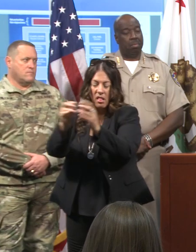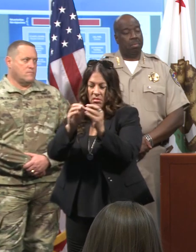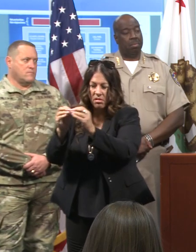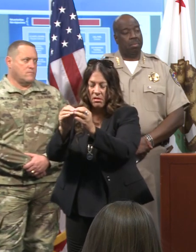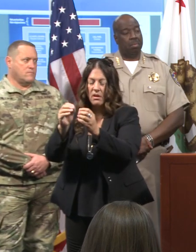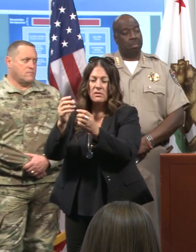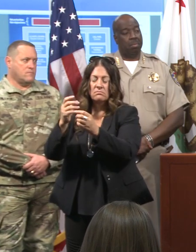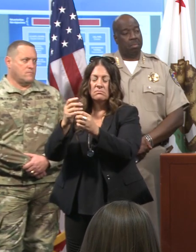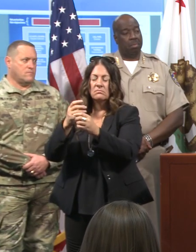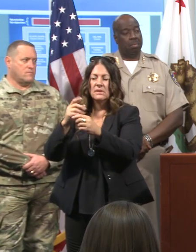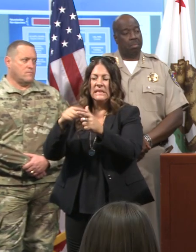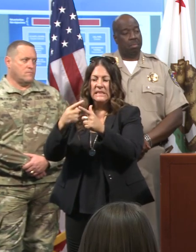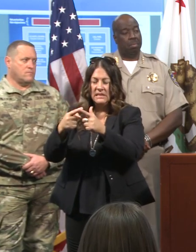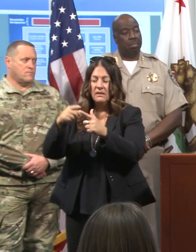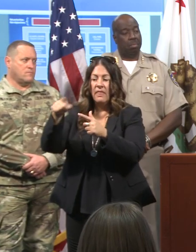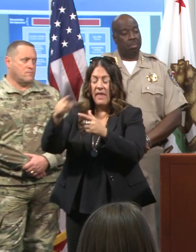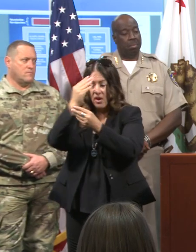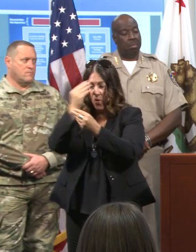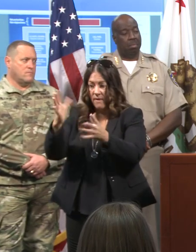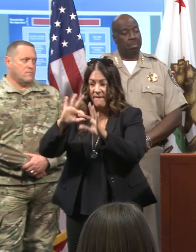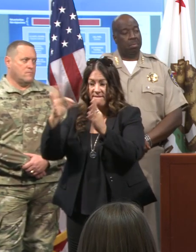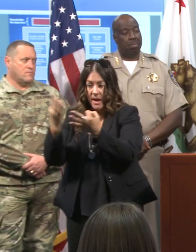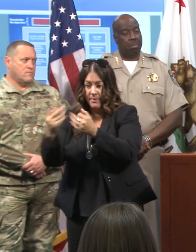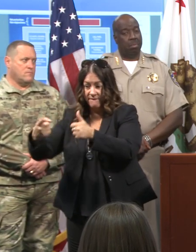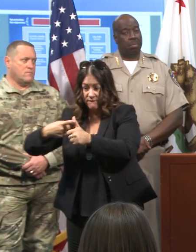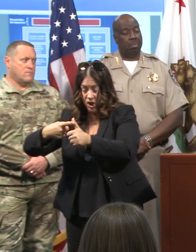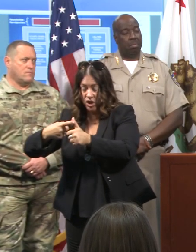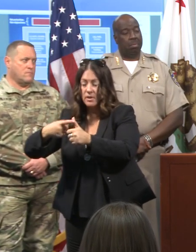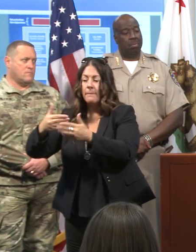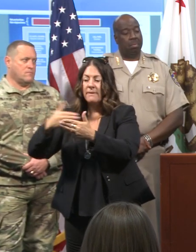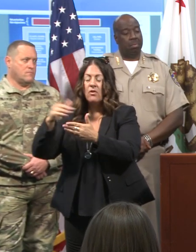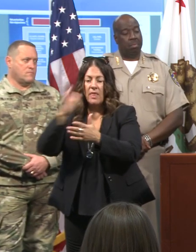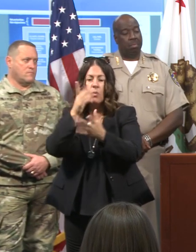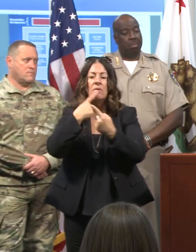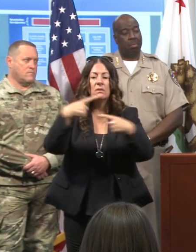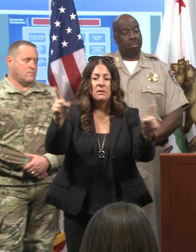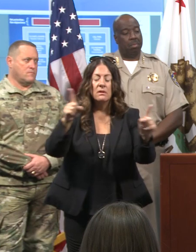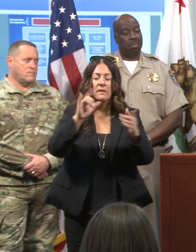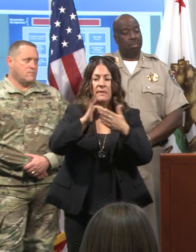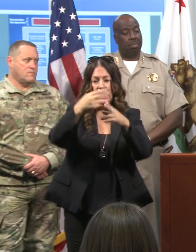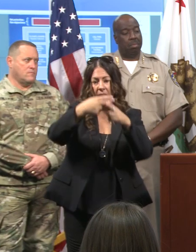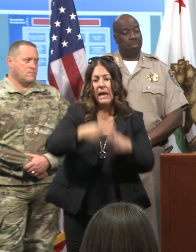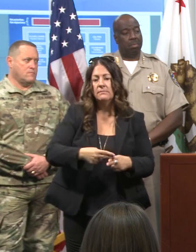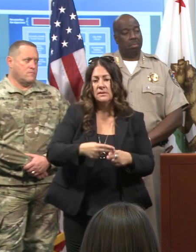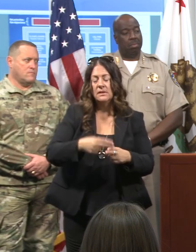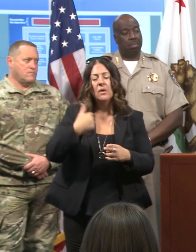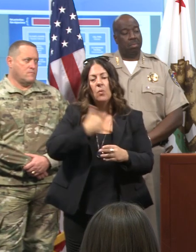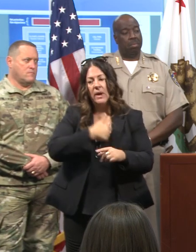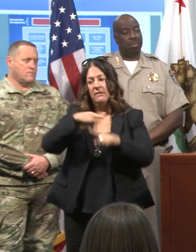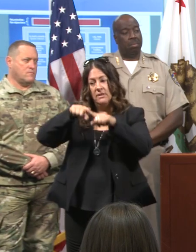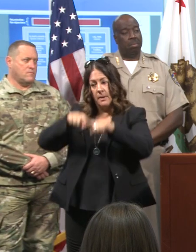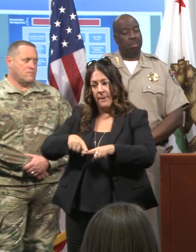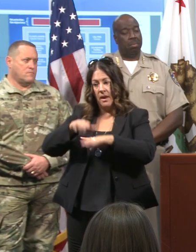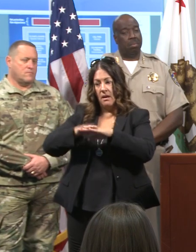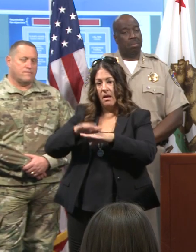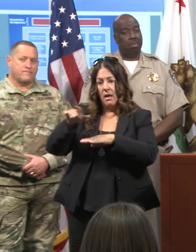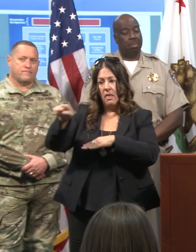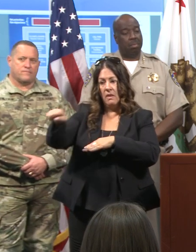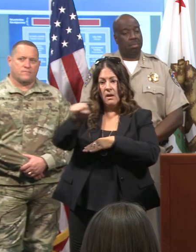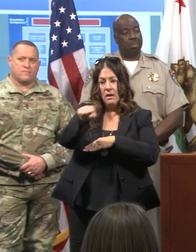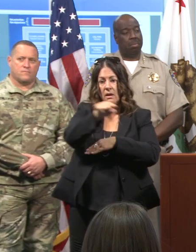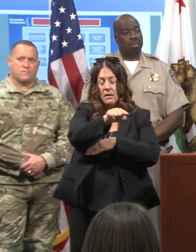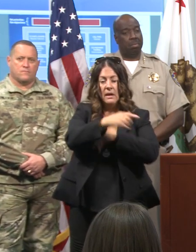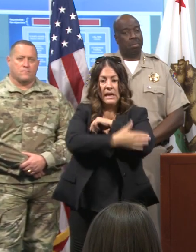information is adjudicated locally, next of kin notified, all of those things. And so we rely upon our counties and